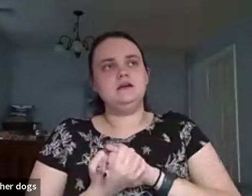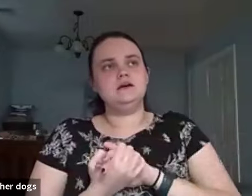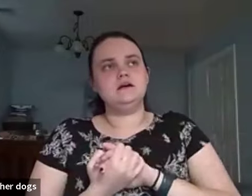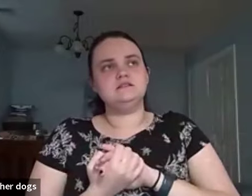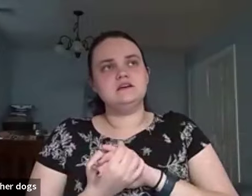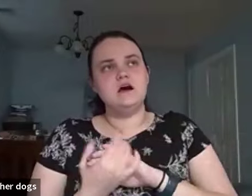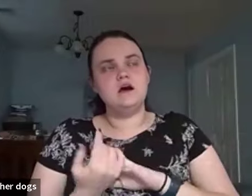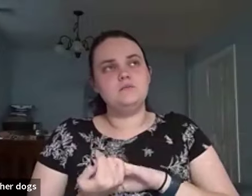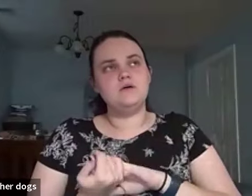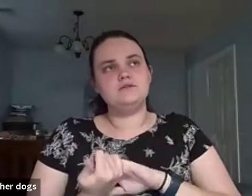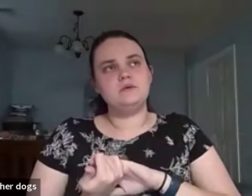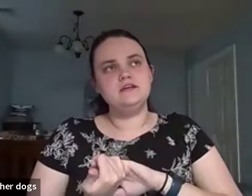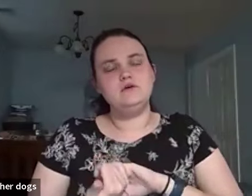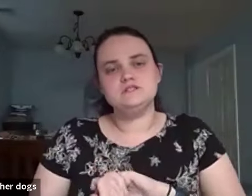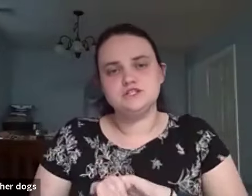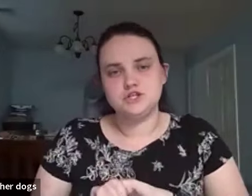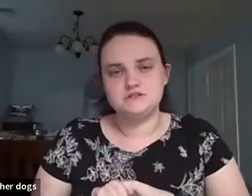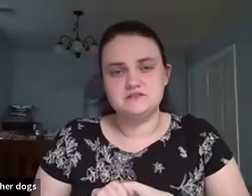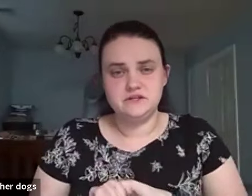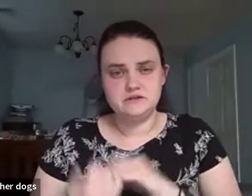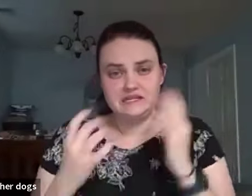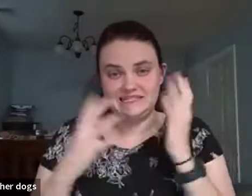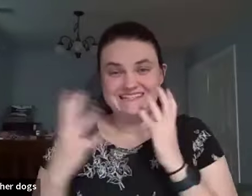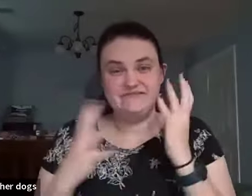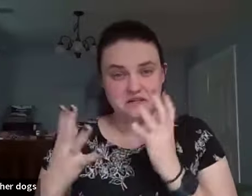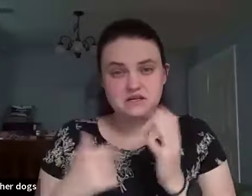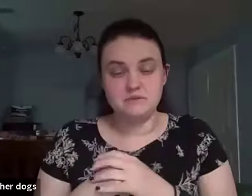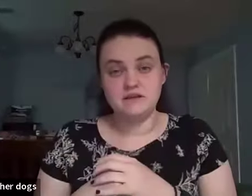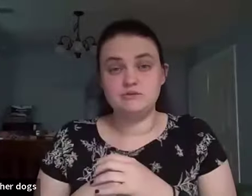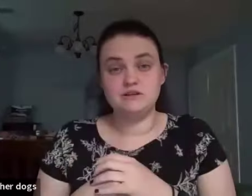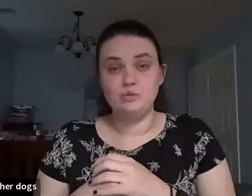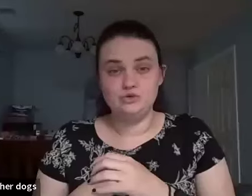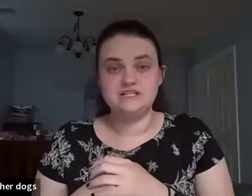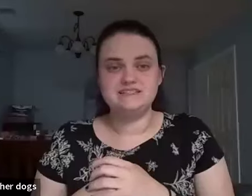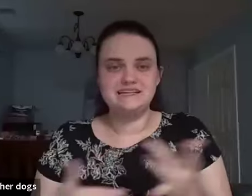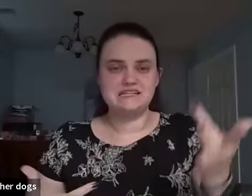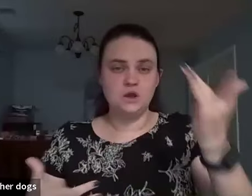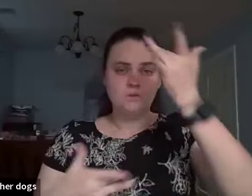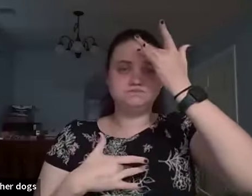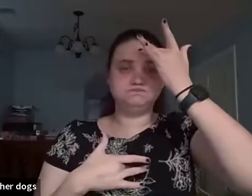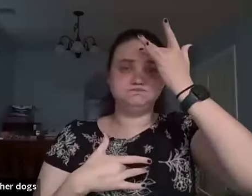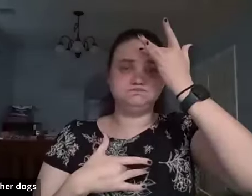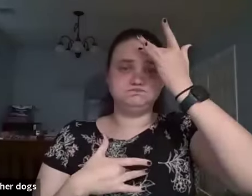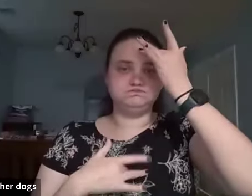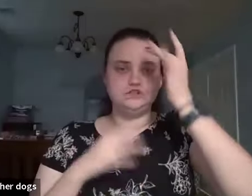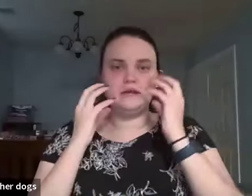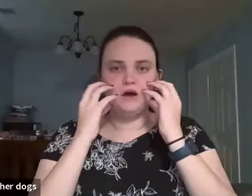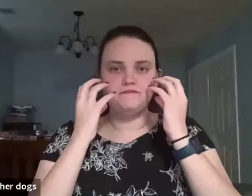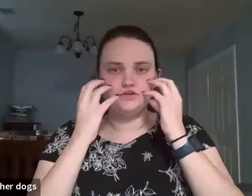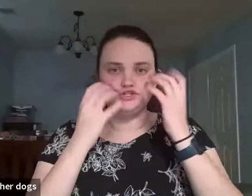And the way you almost can show severity of being like really, ooh, she's sick is like you like puff out your